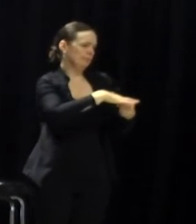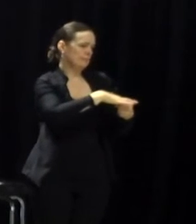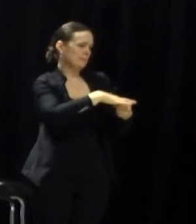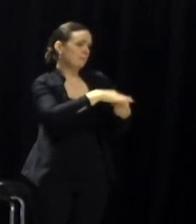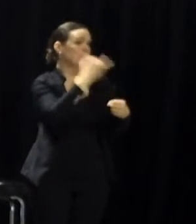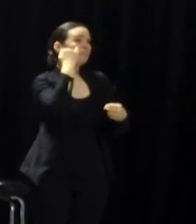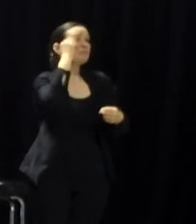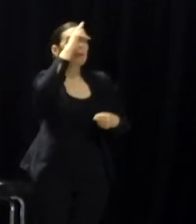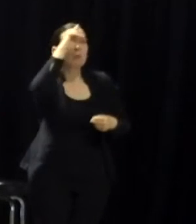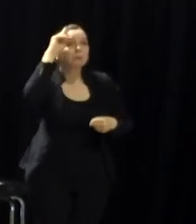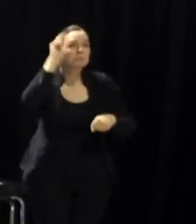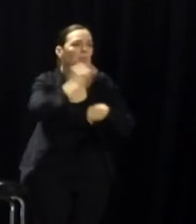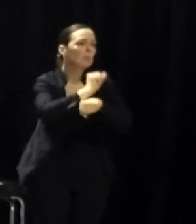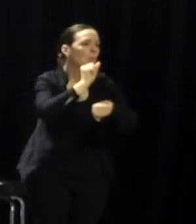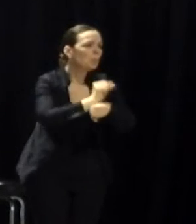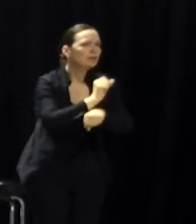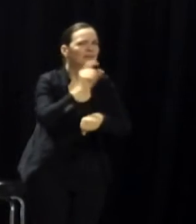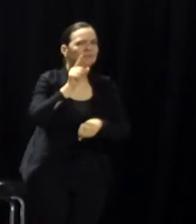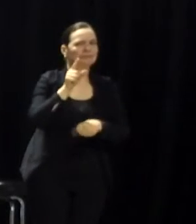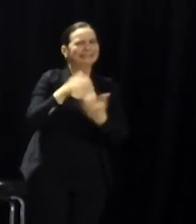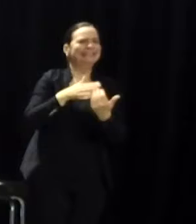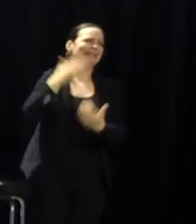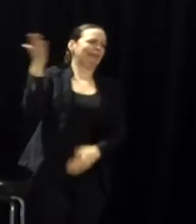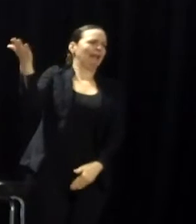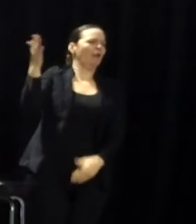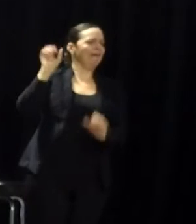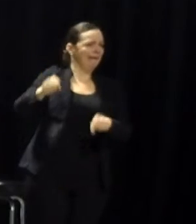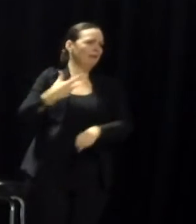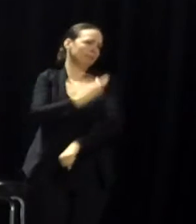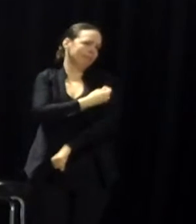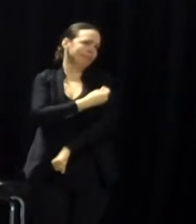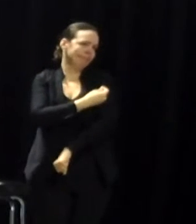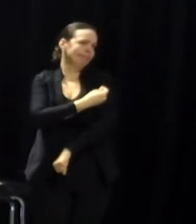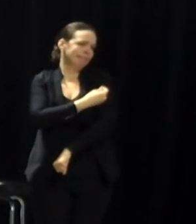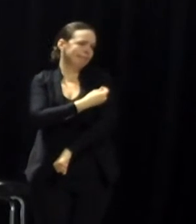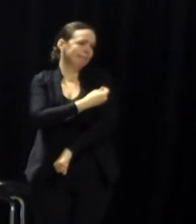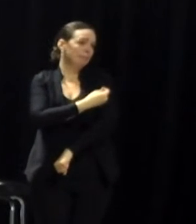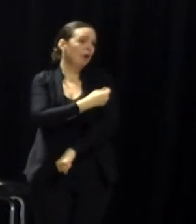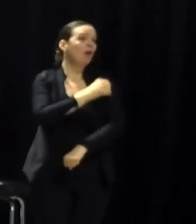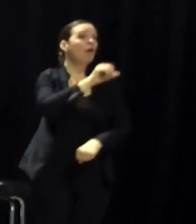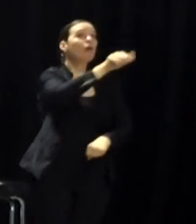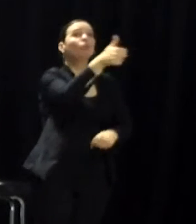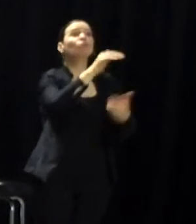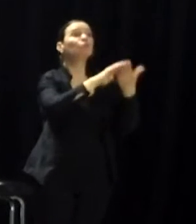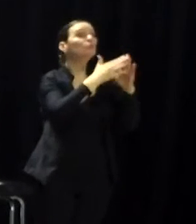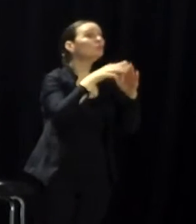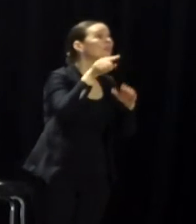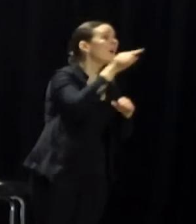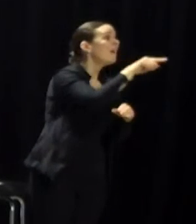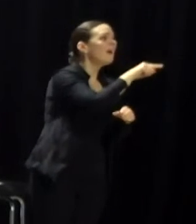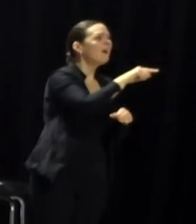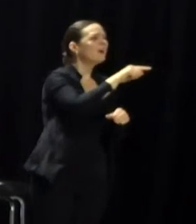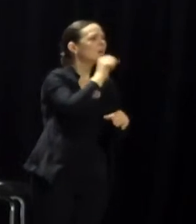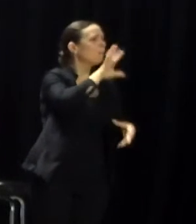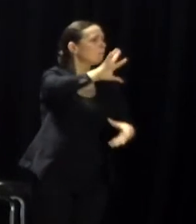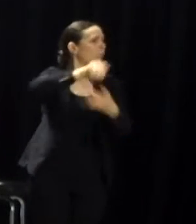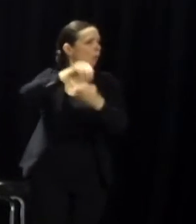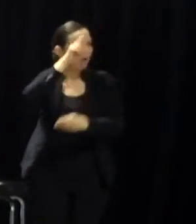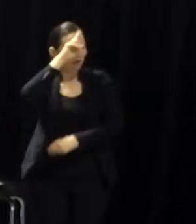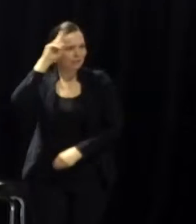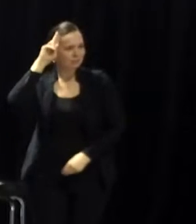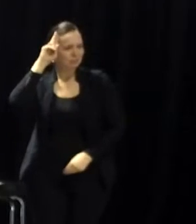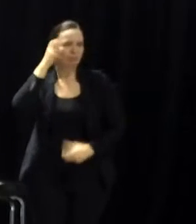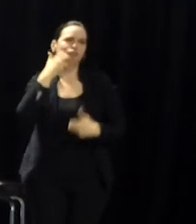employees done. They have the infrastructure to hold the Pfizer vaccine, which is different from the Moderna vaccine.